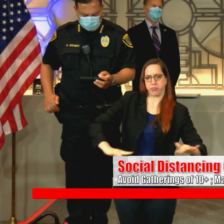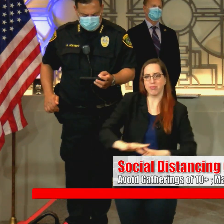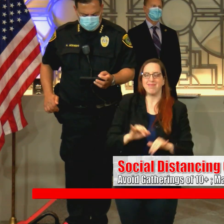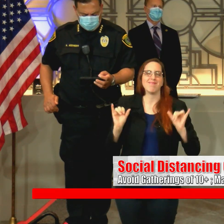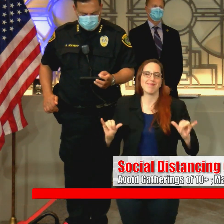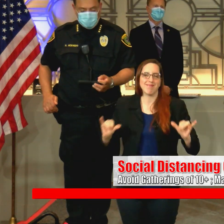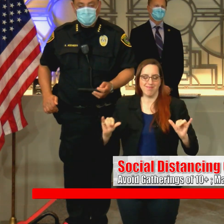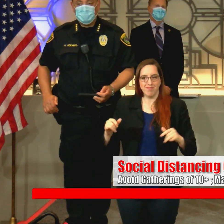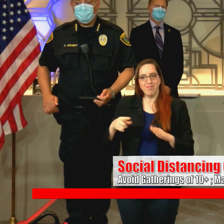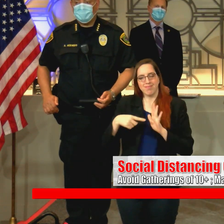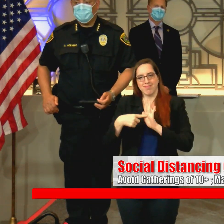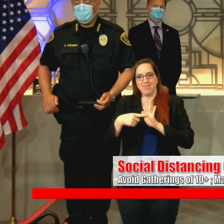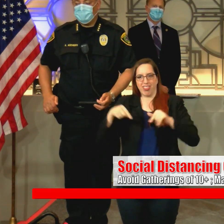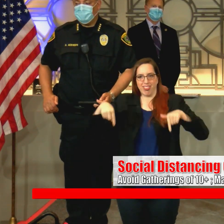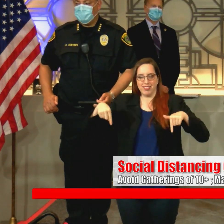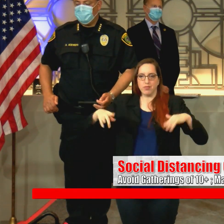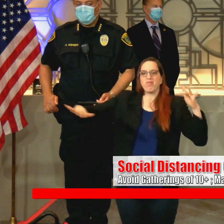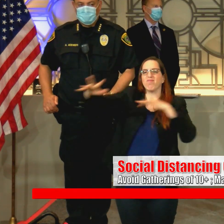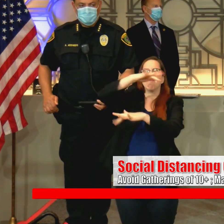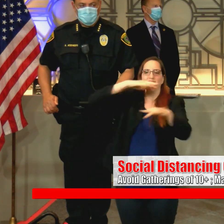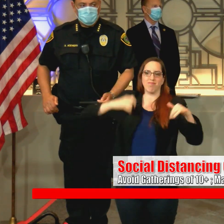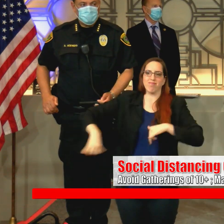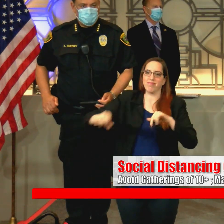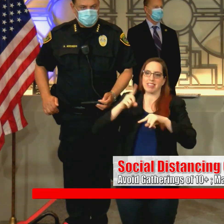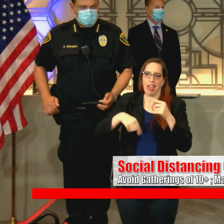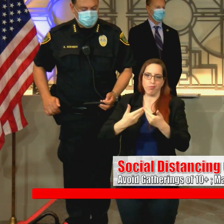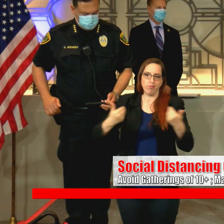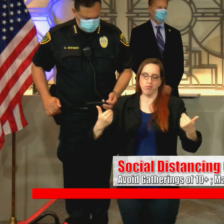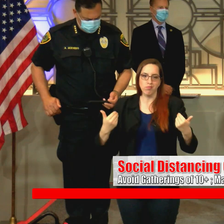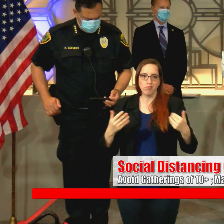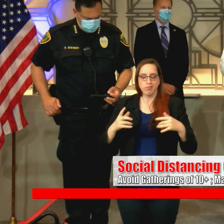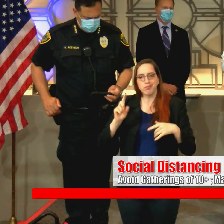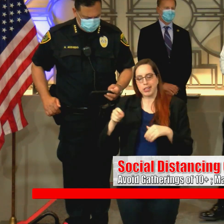this efficiently, okay? Thanks, Mayor.